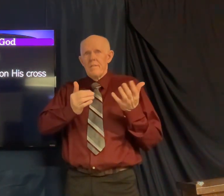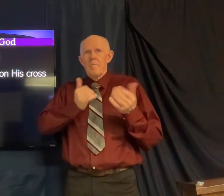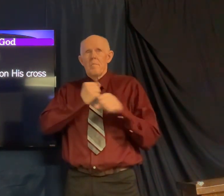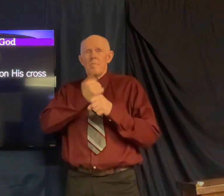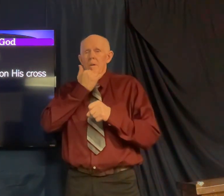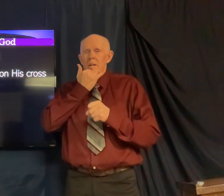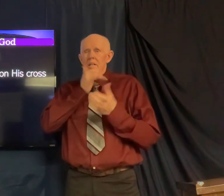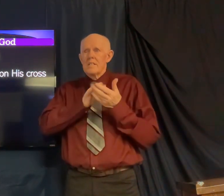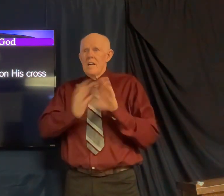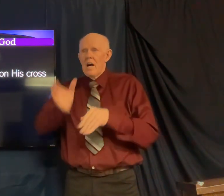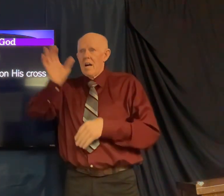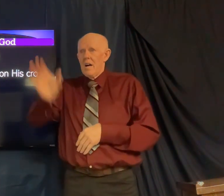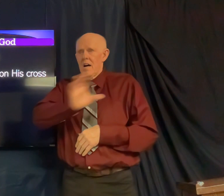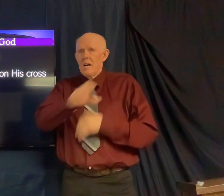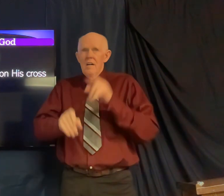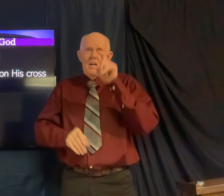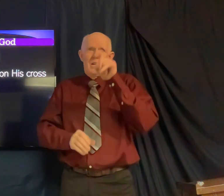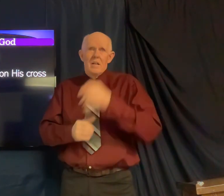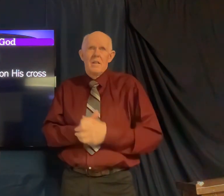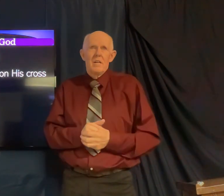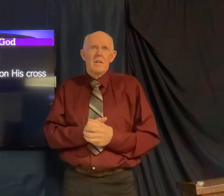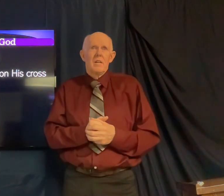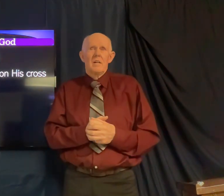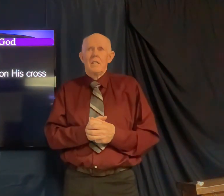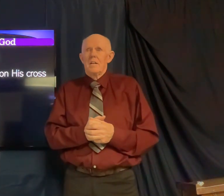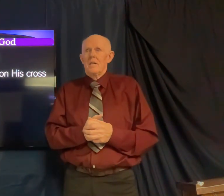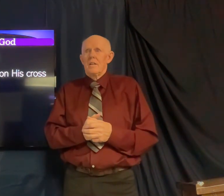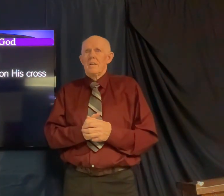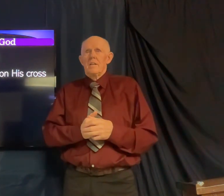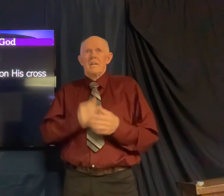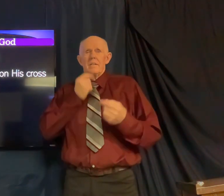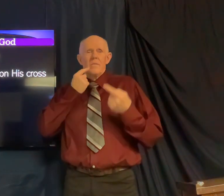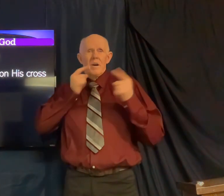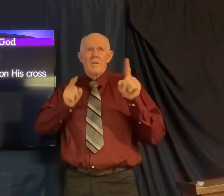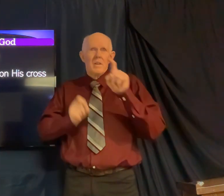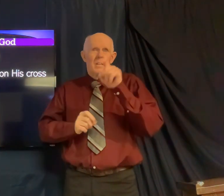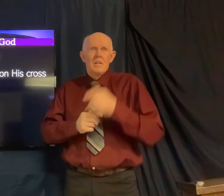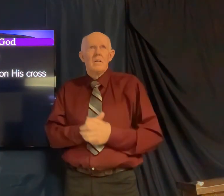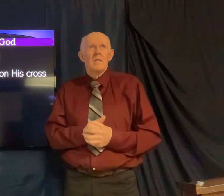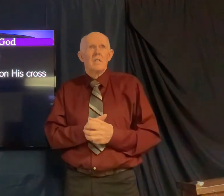Did God or Jesus fail? He died on the cross. Jesus died on the cross.